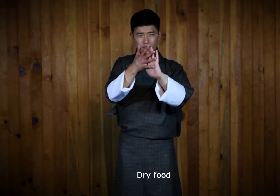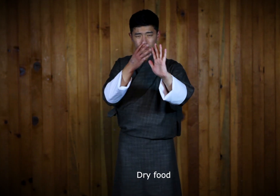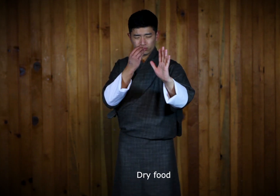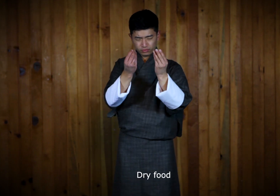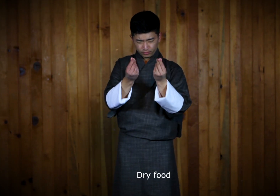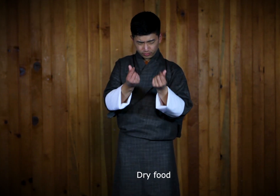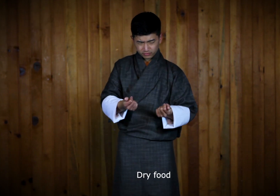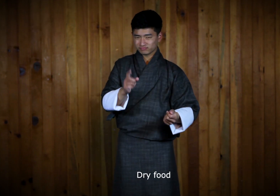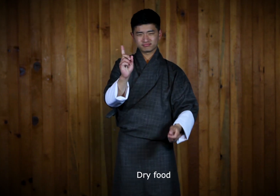dry food,